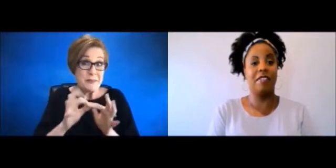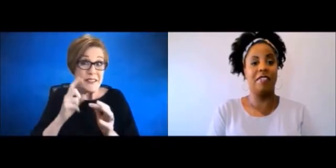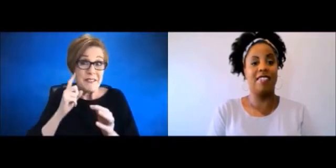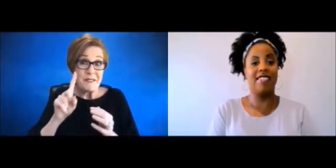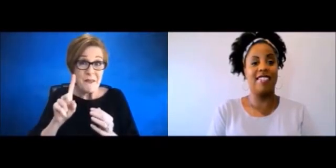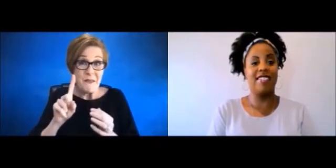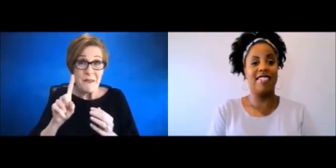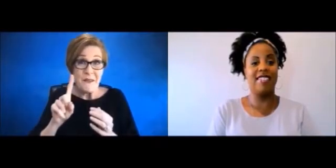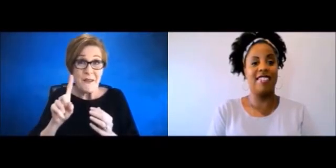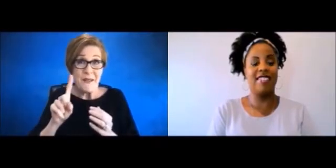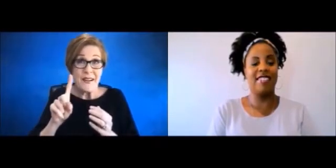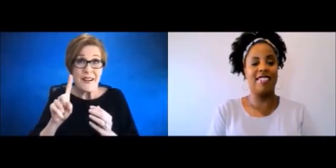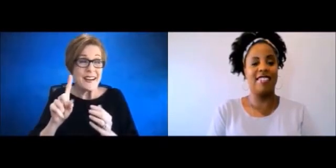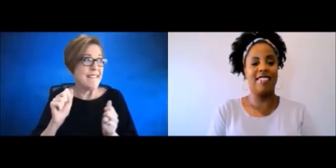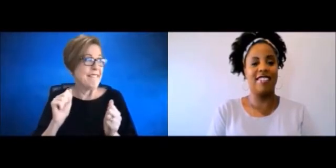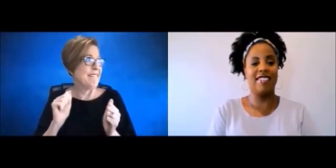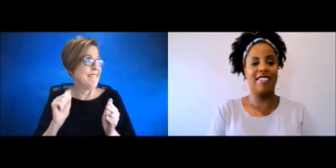And I've been interpreting for